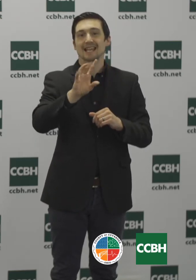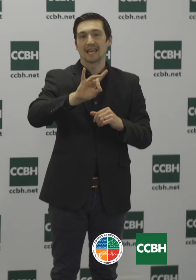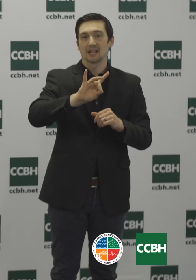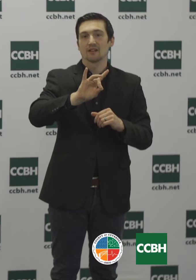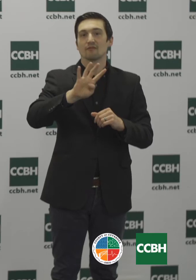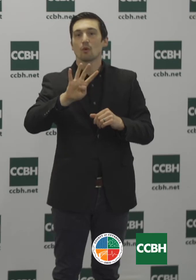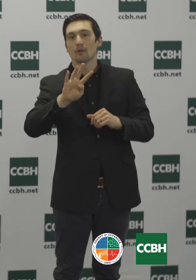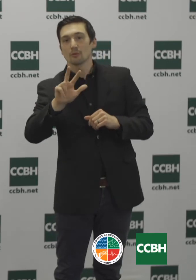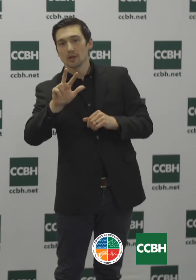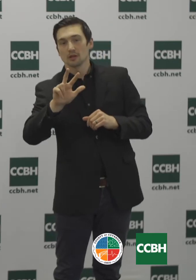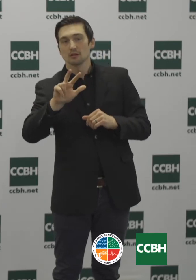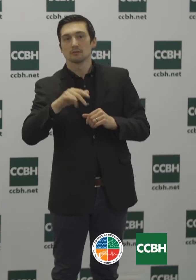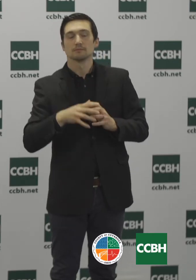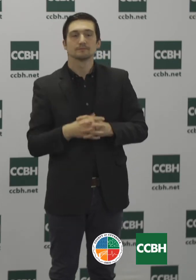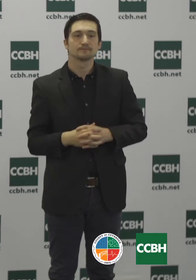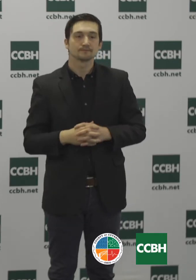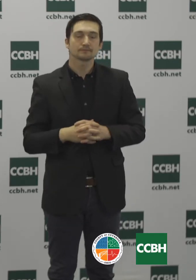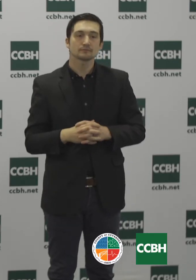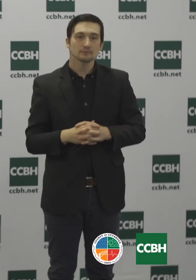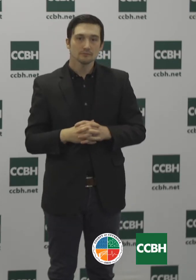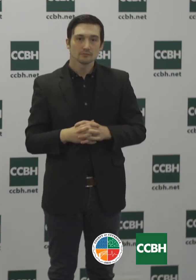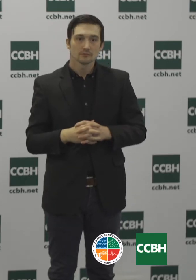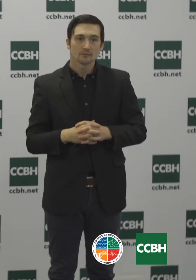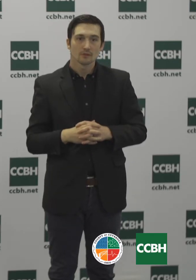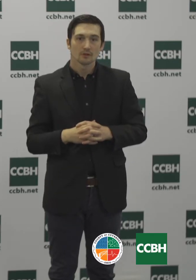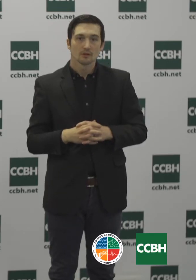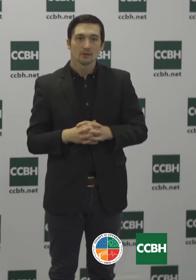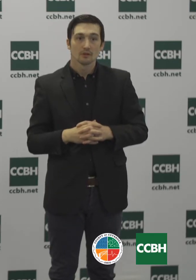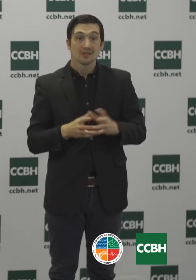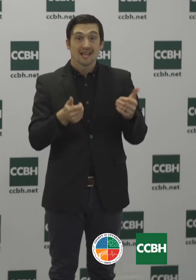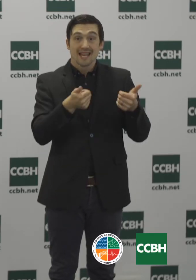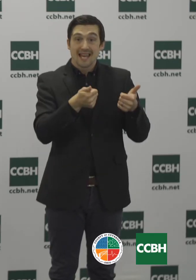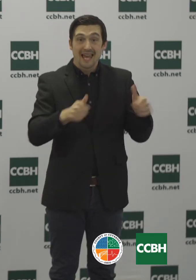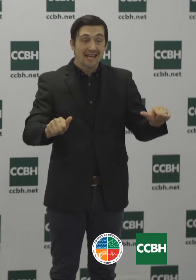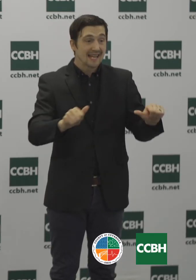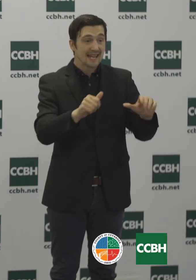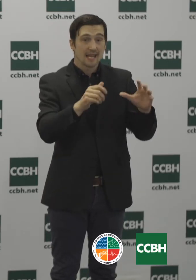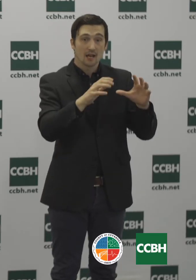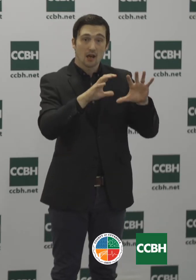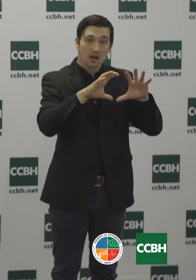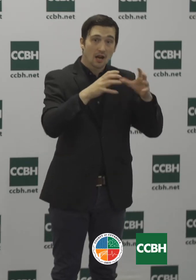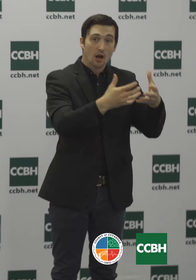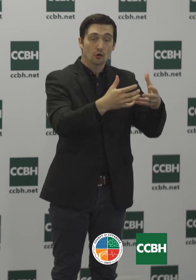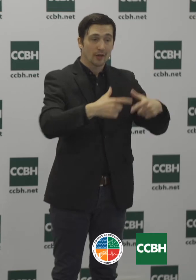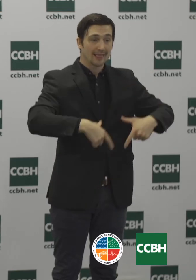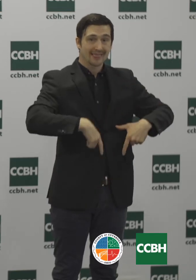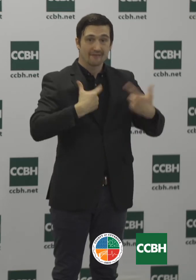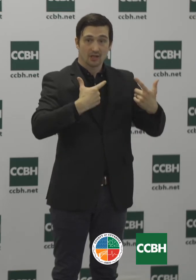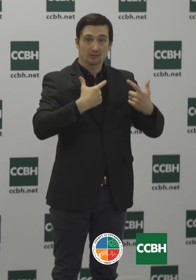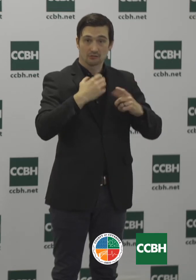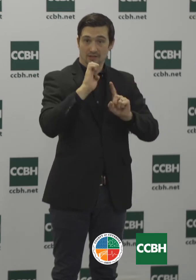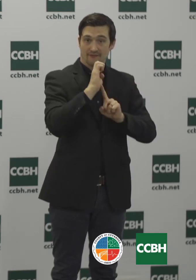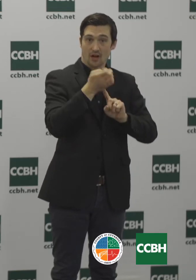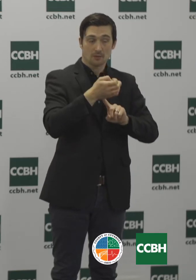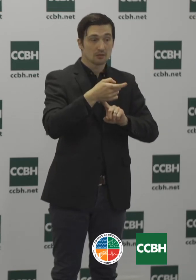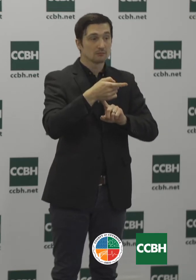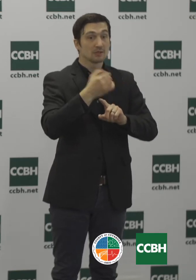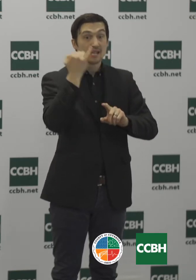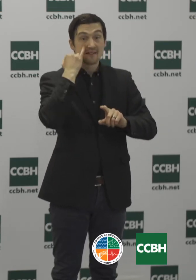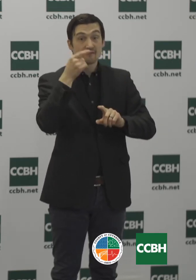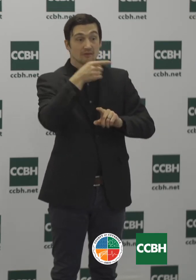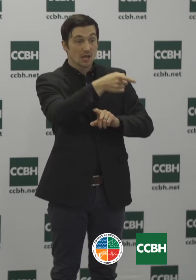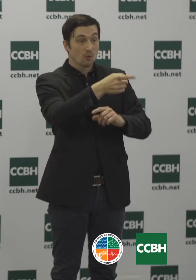1-440-592-6843. And for any congregate living environment that wishes to connect with